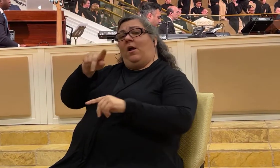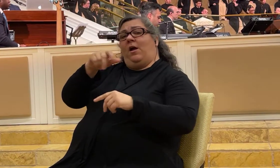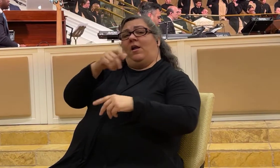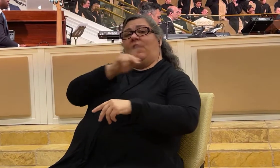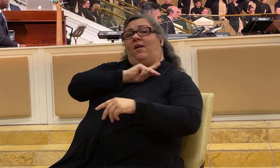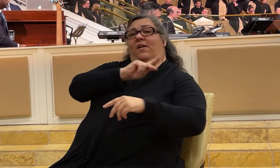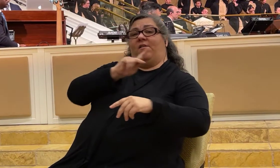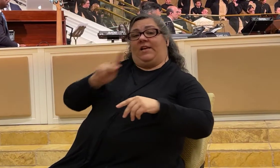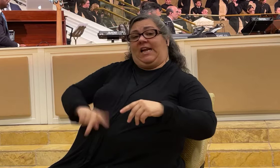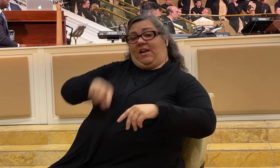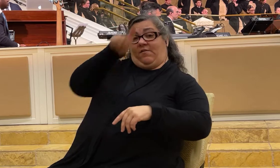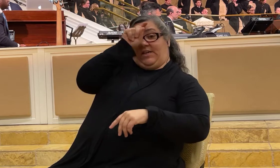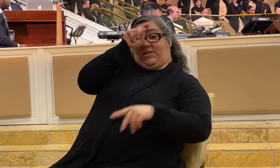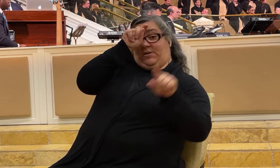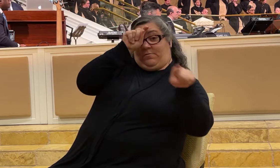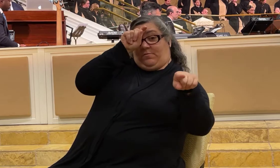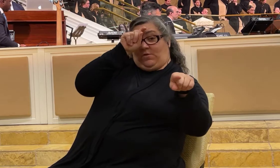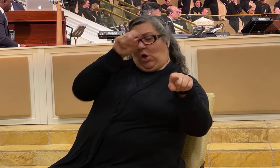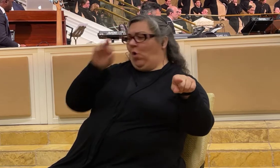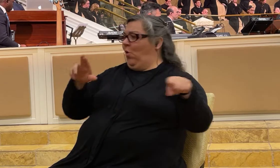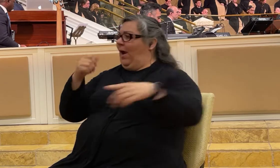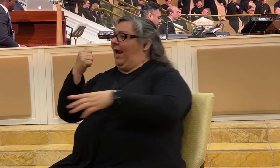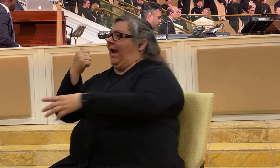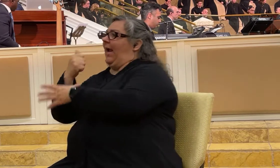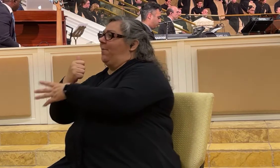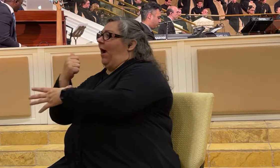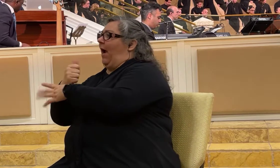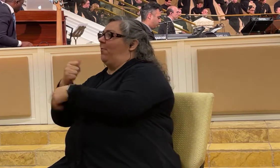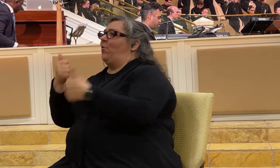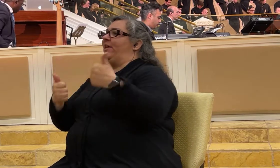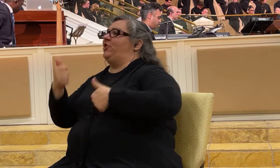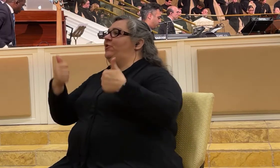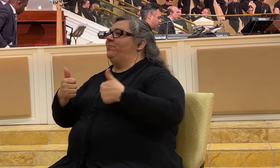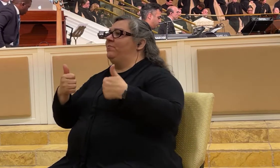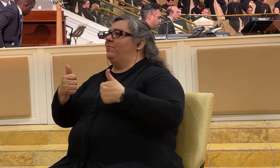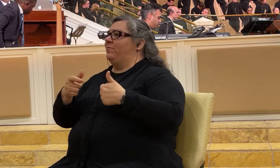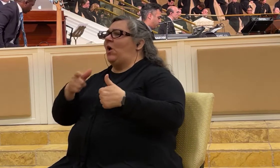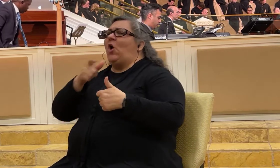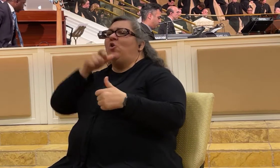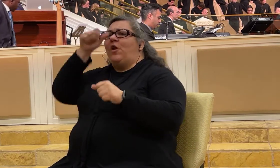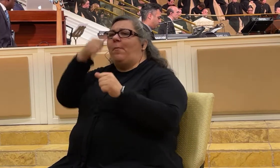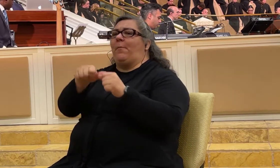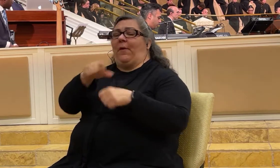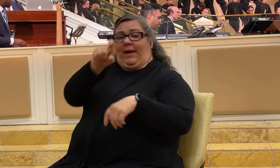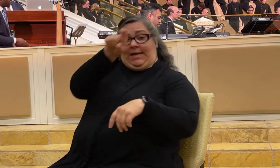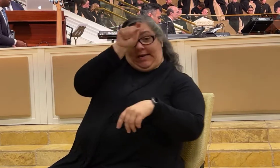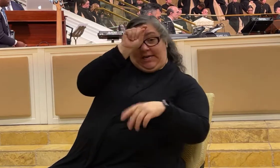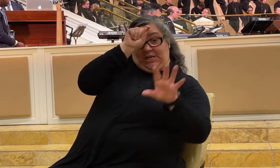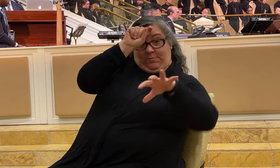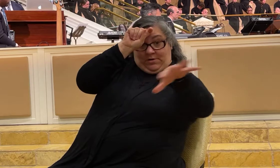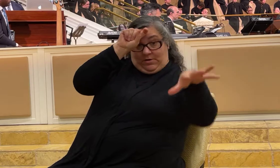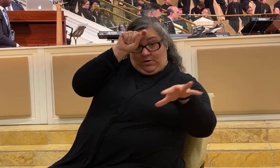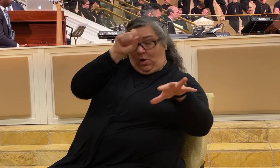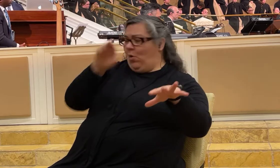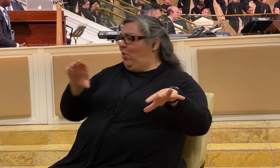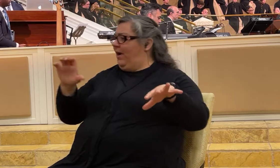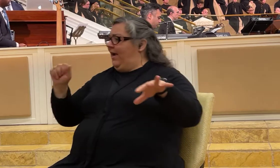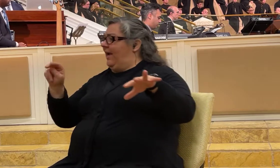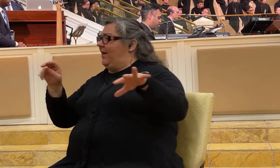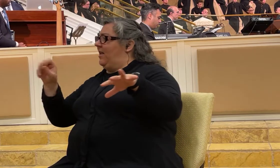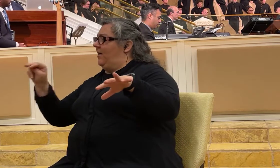Pharaoh or Abraham? Who is remembered today? Egypt or Canaan